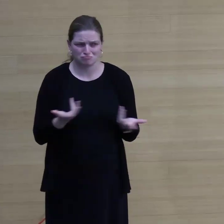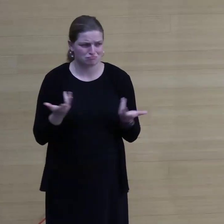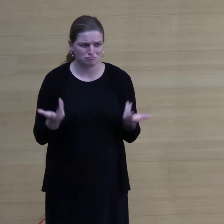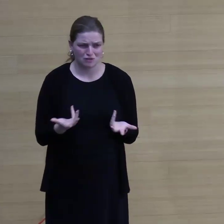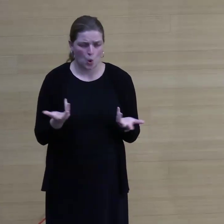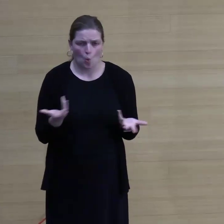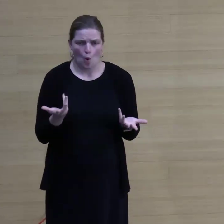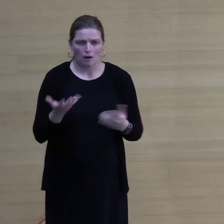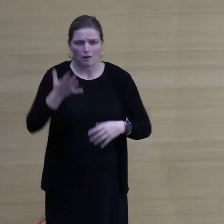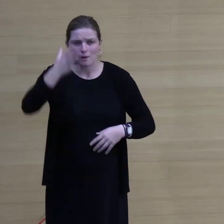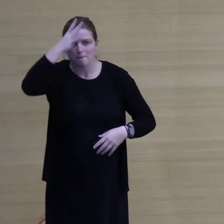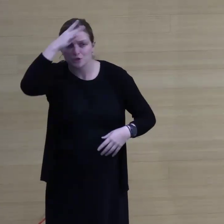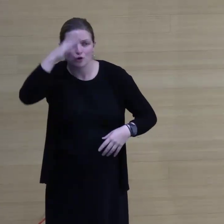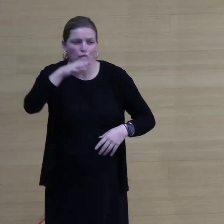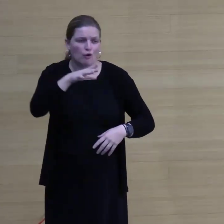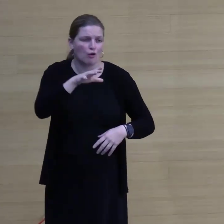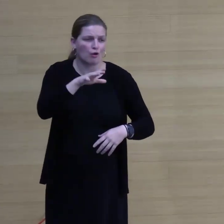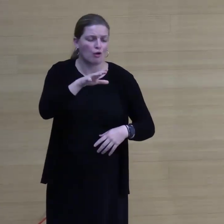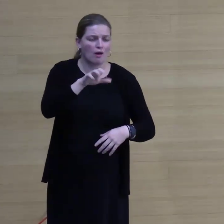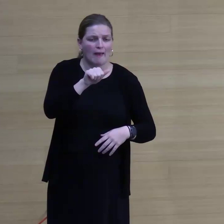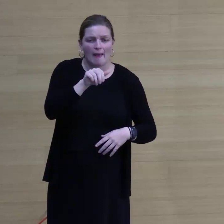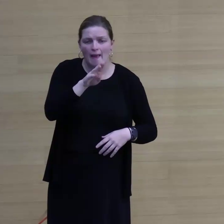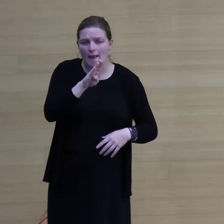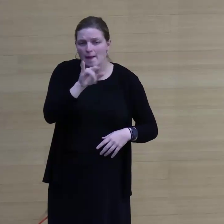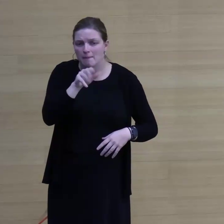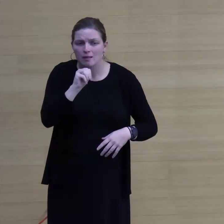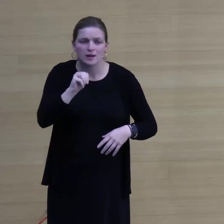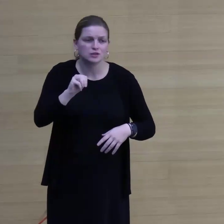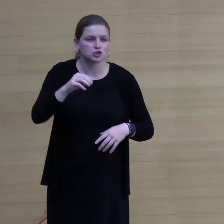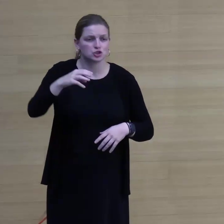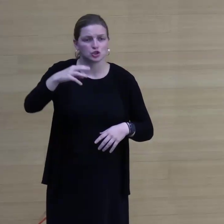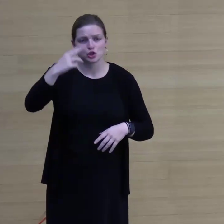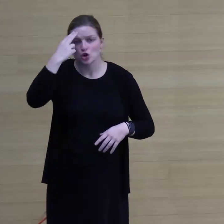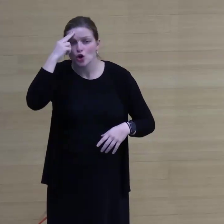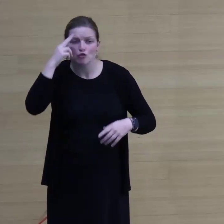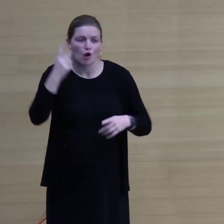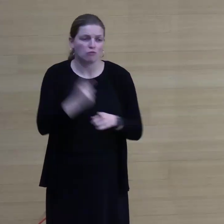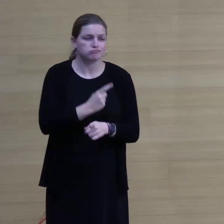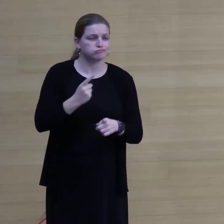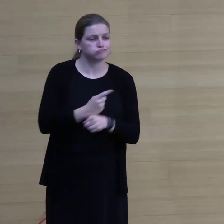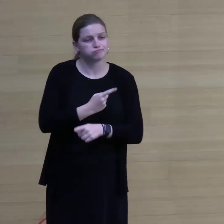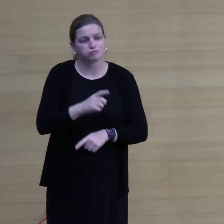of paternalistic, ableist, like neurotypical, like conservative,